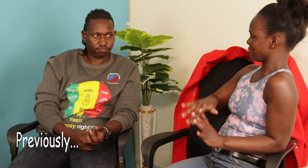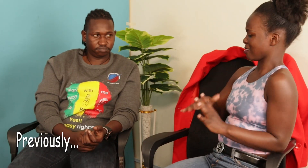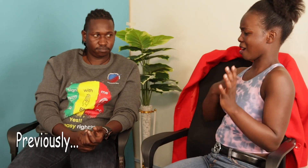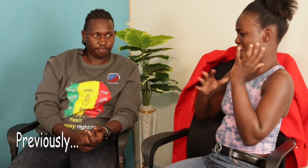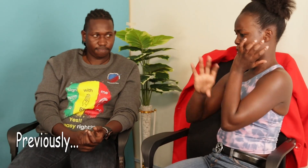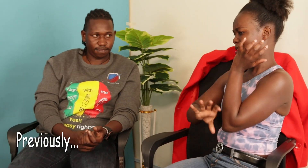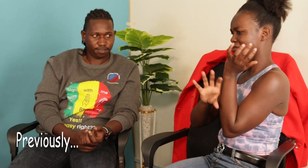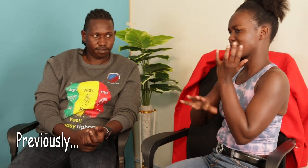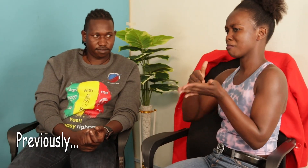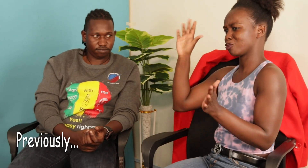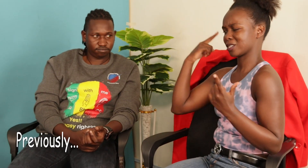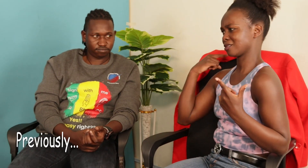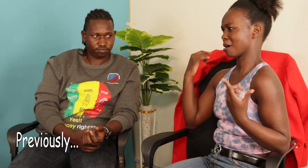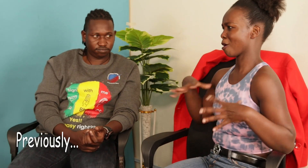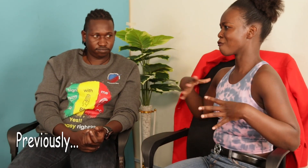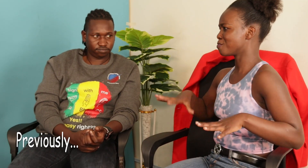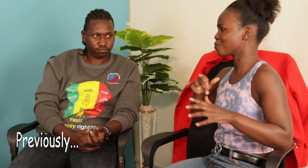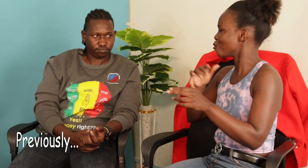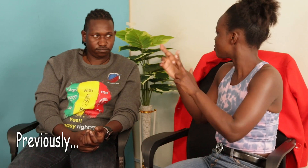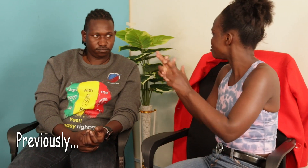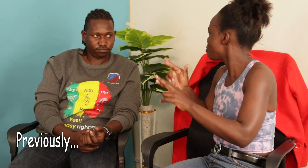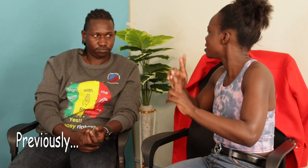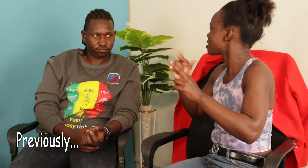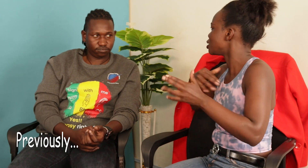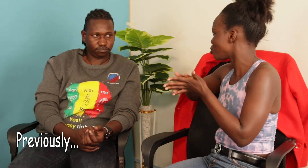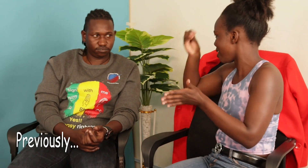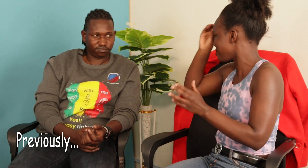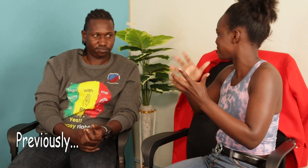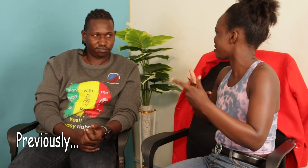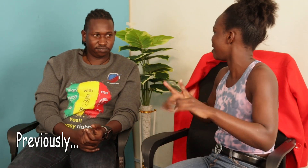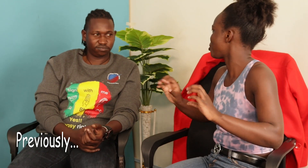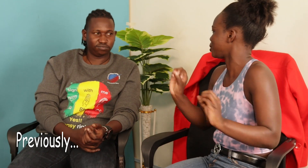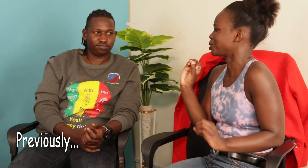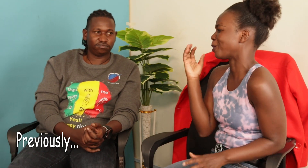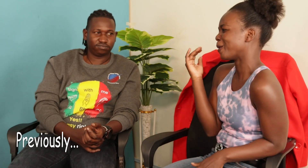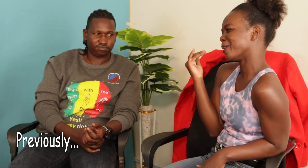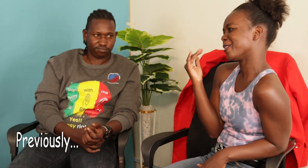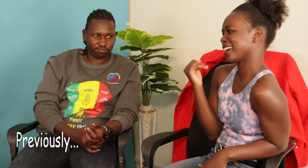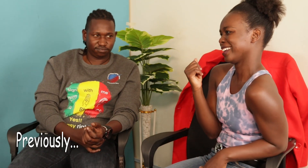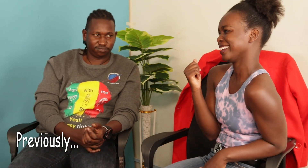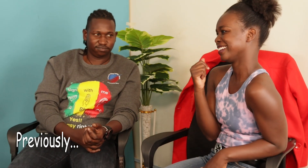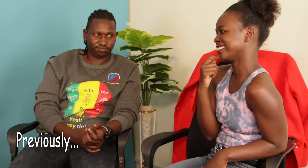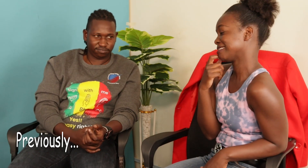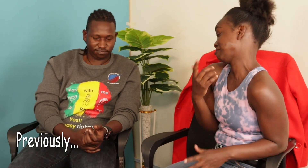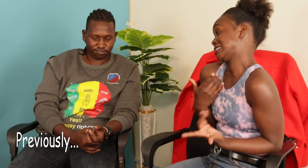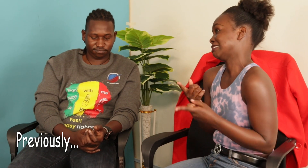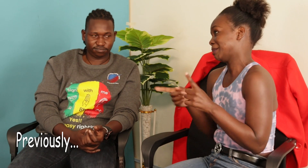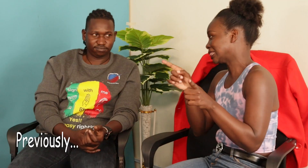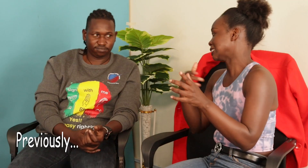sign language. I wonder why in this country people are not interested in learning sign language. I wonder why.